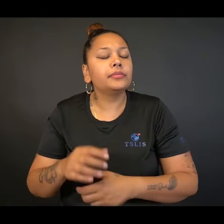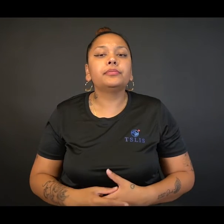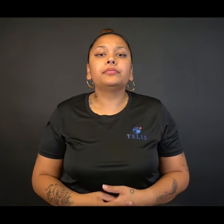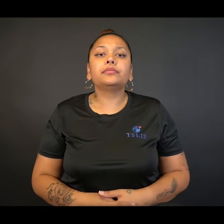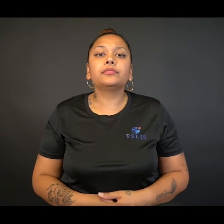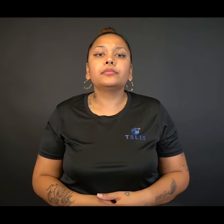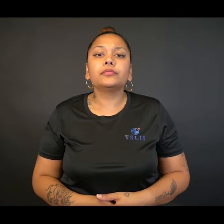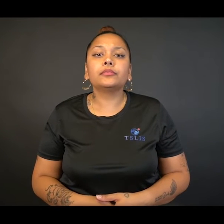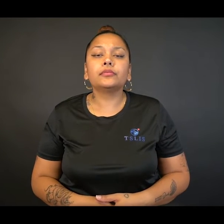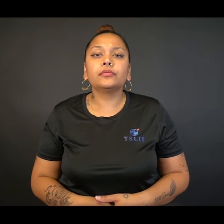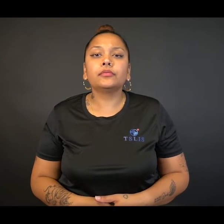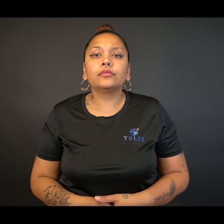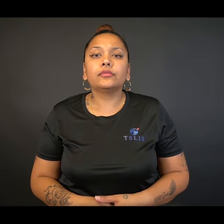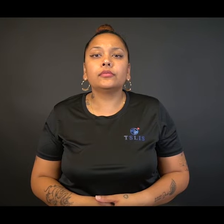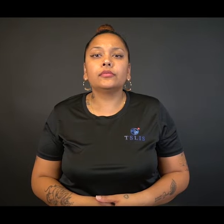screen for me.